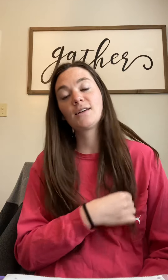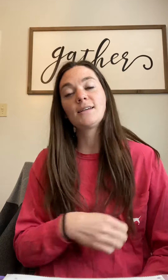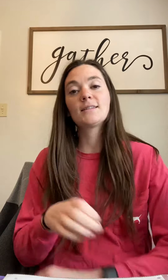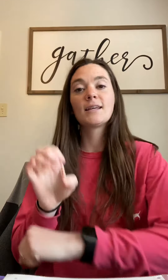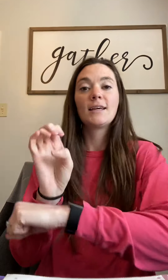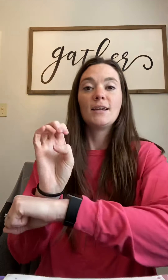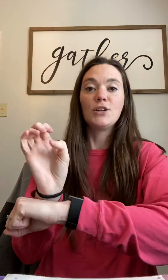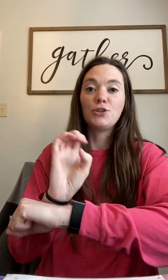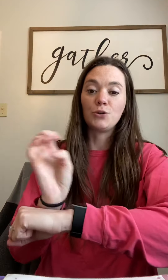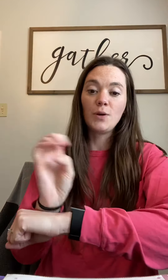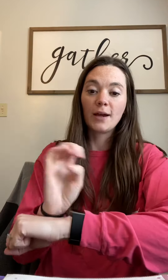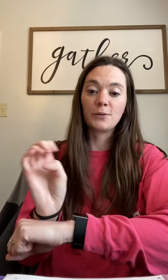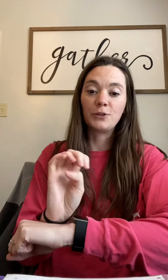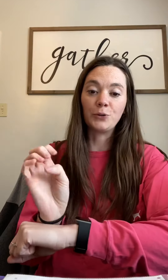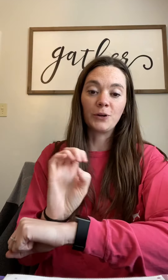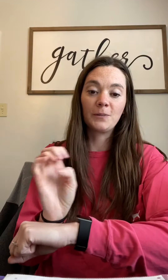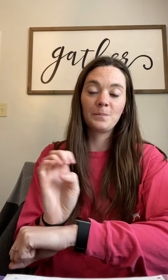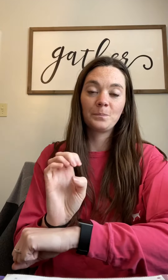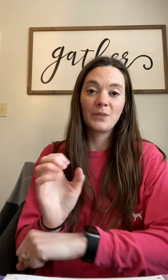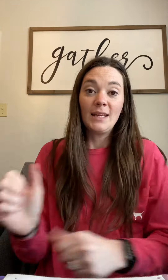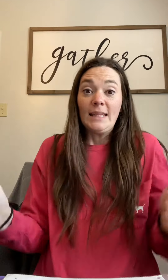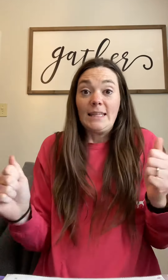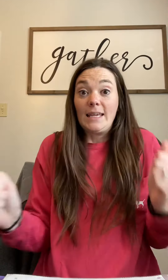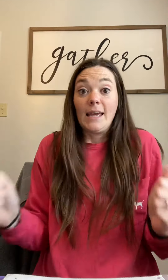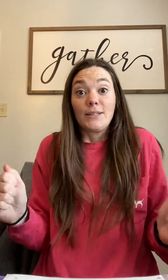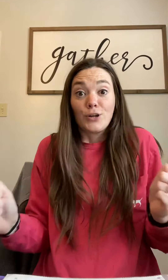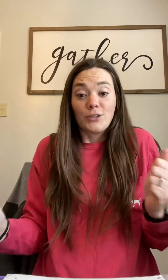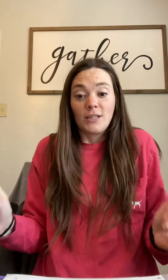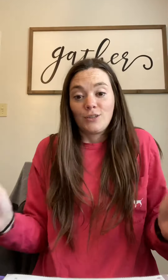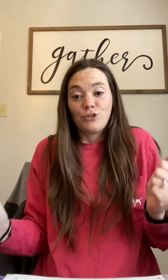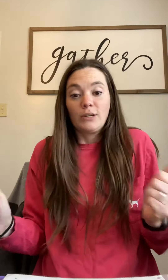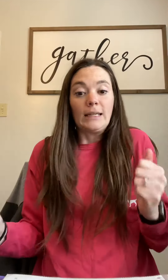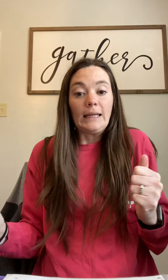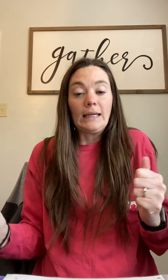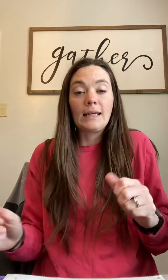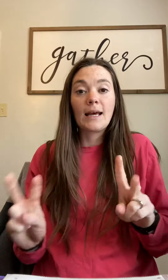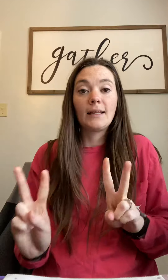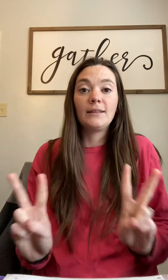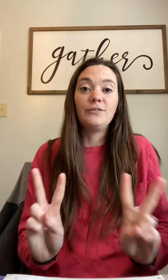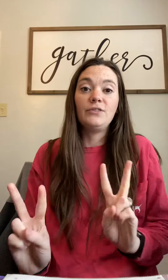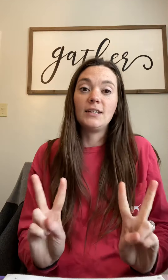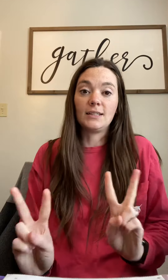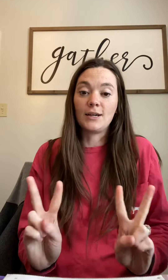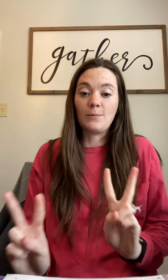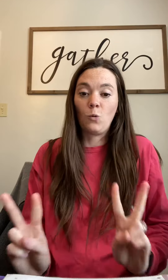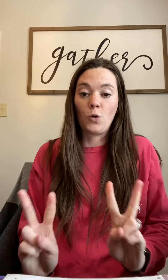missionaries to Ecuador, the Antarctic Treaty, the Vietnam War,